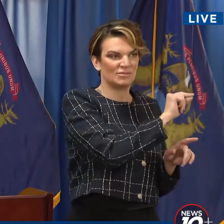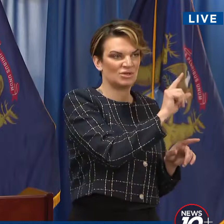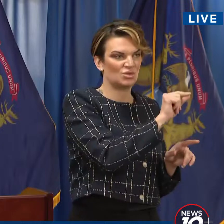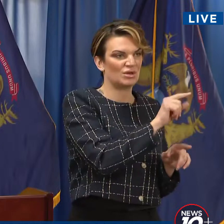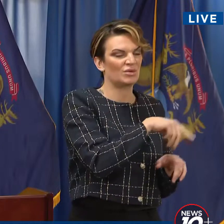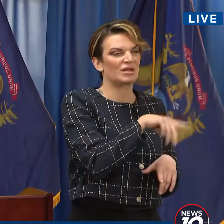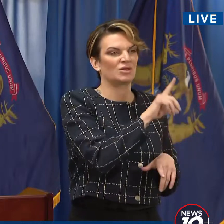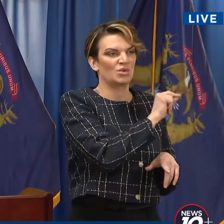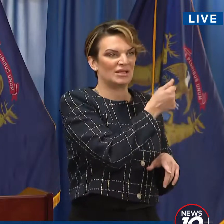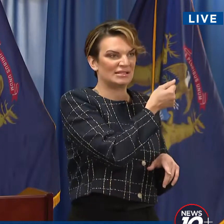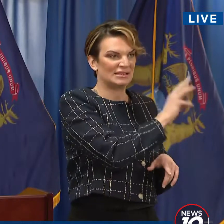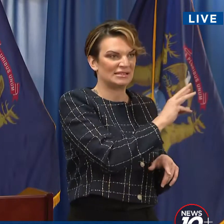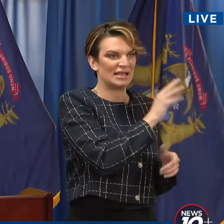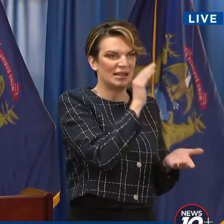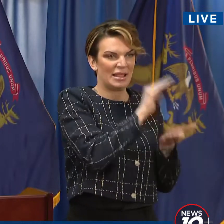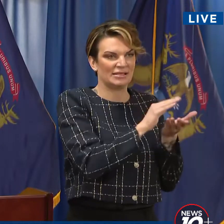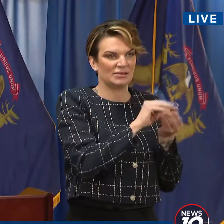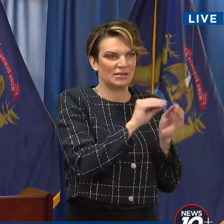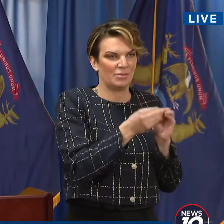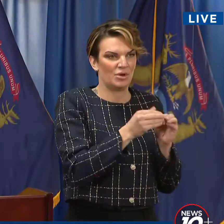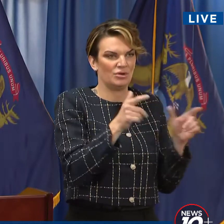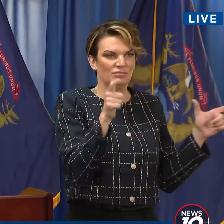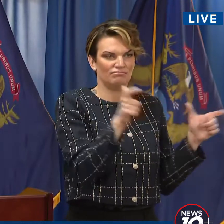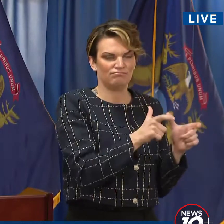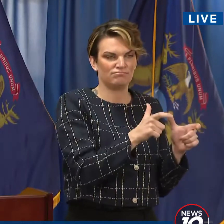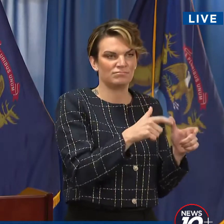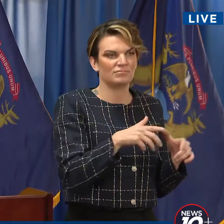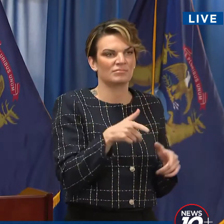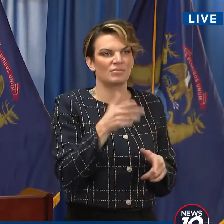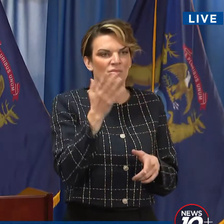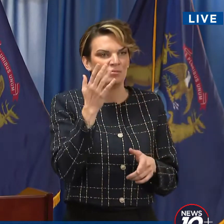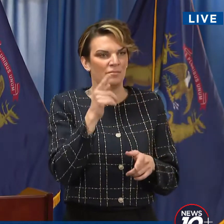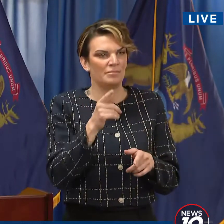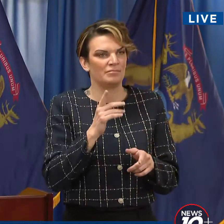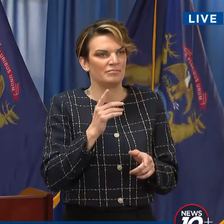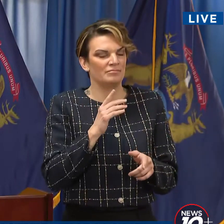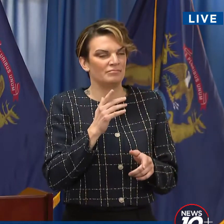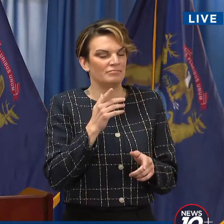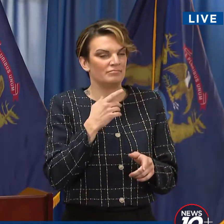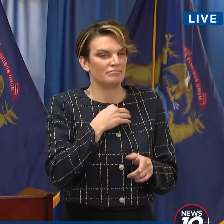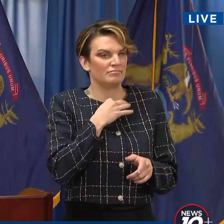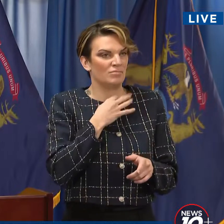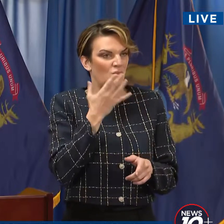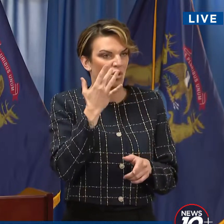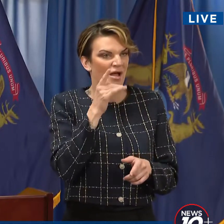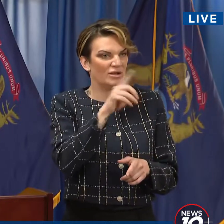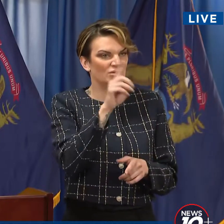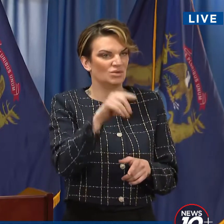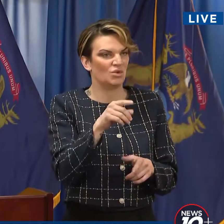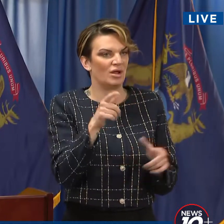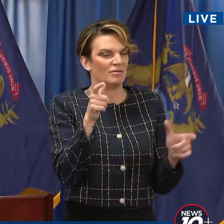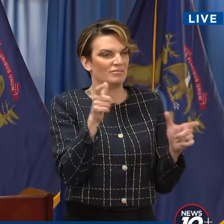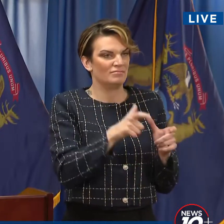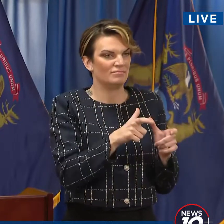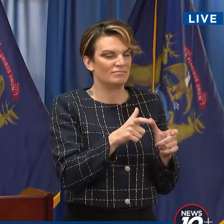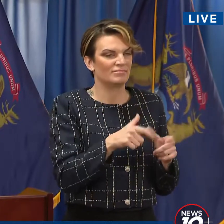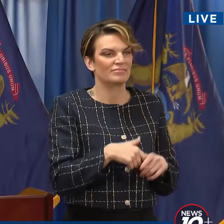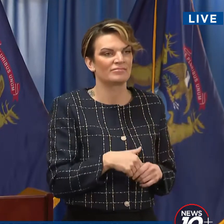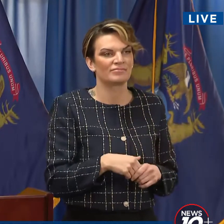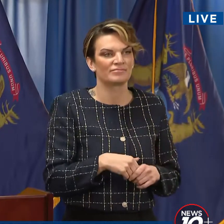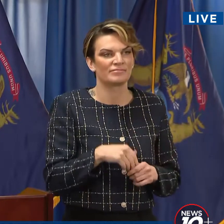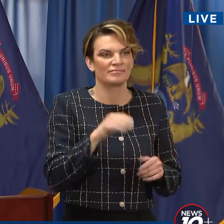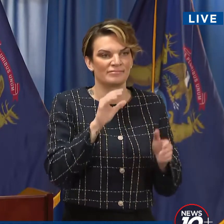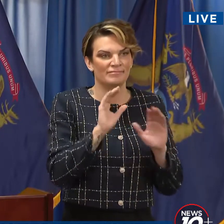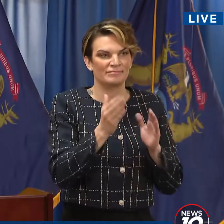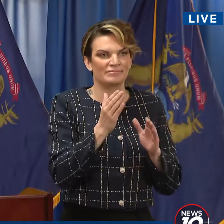2016 even. Do you have any kind of take on why turnout in Detroit ended up being not only low, but much lower